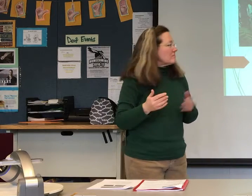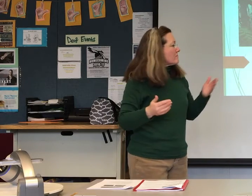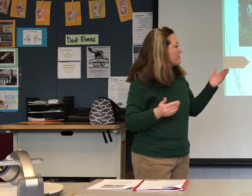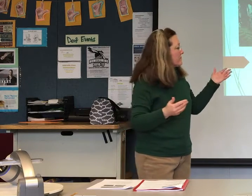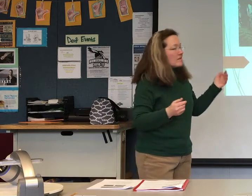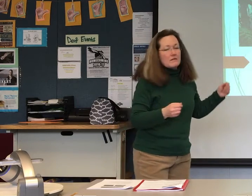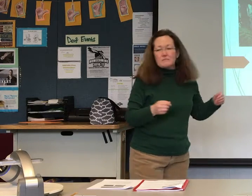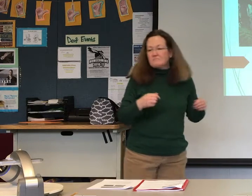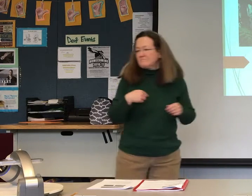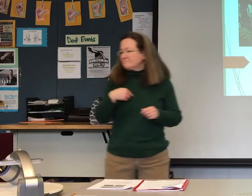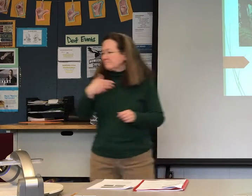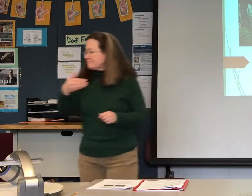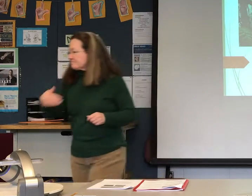topics.